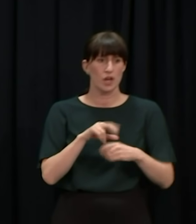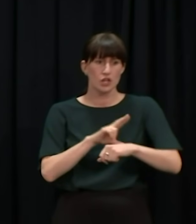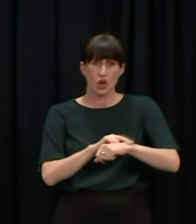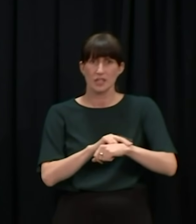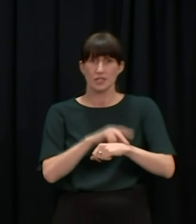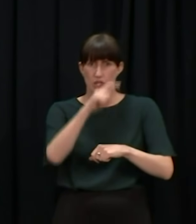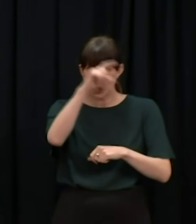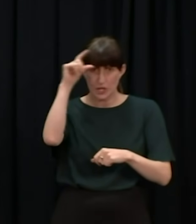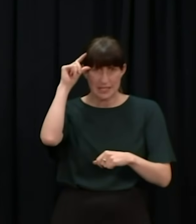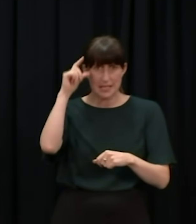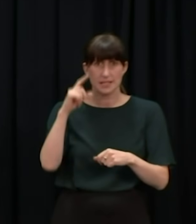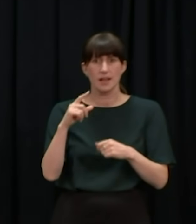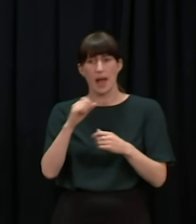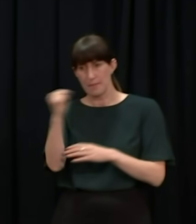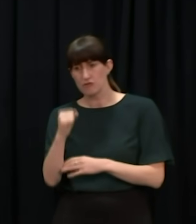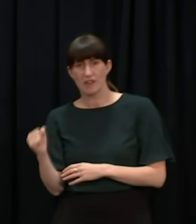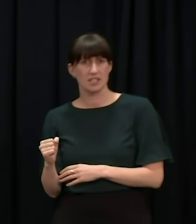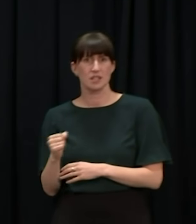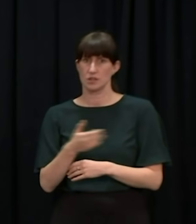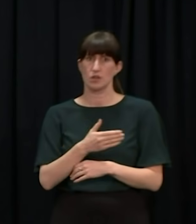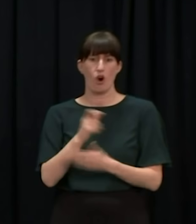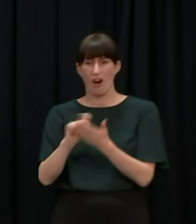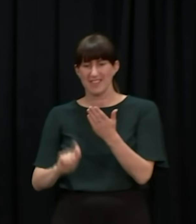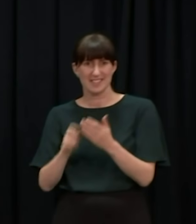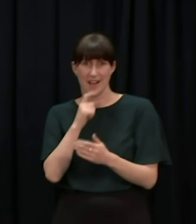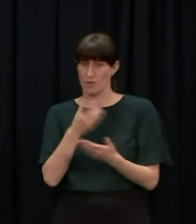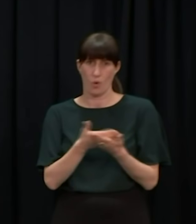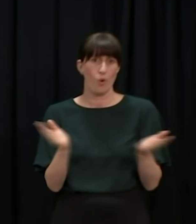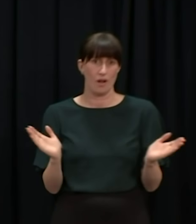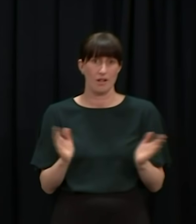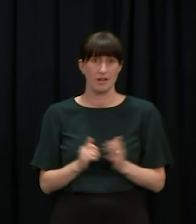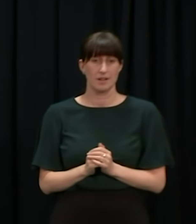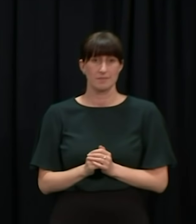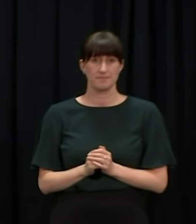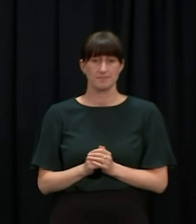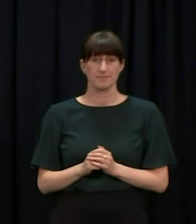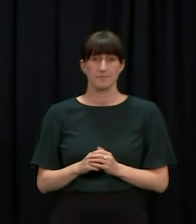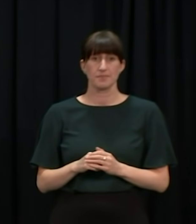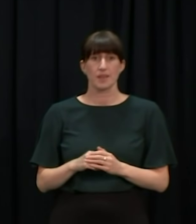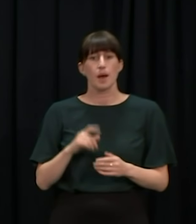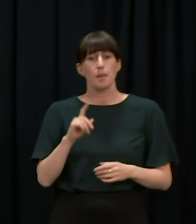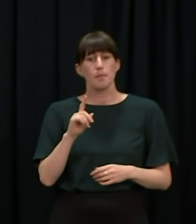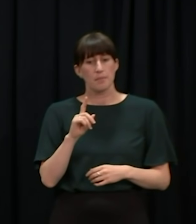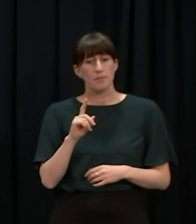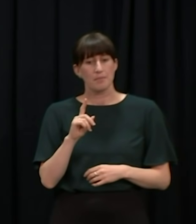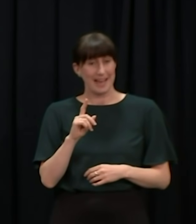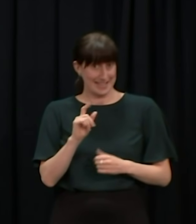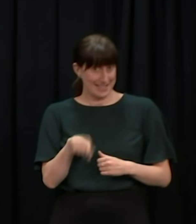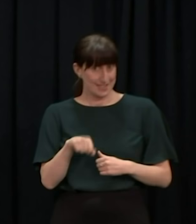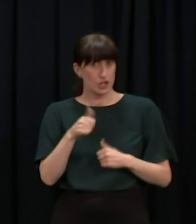DHBs, and that was at last count, so those numbers are likely to be even higher now. But despite that good progress,